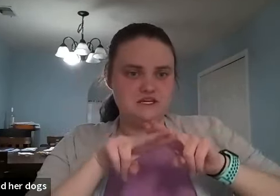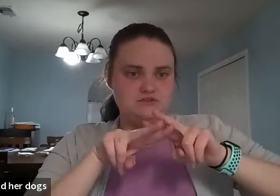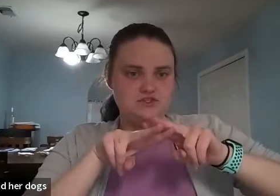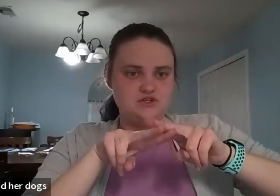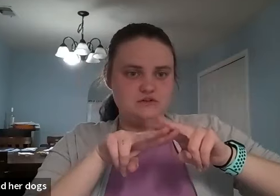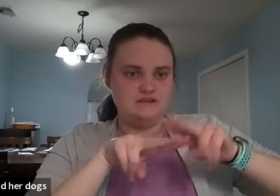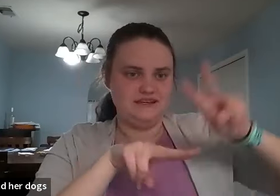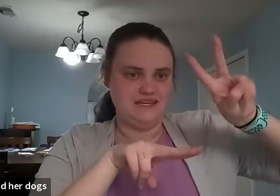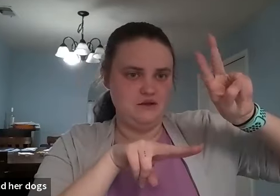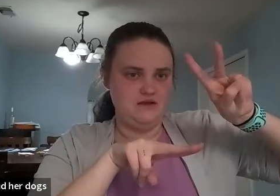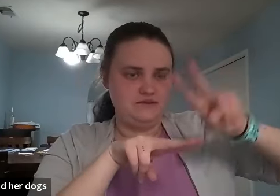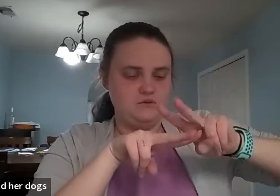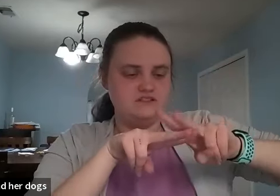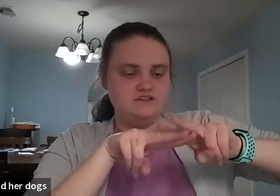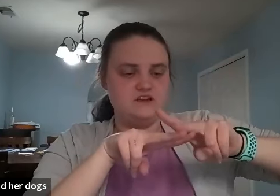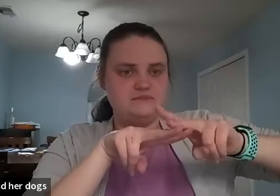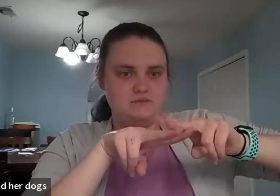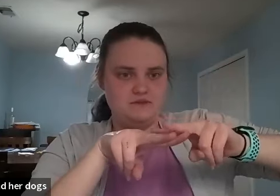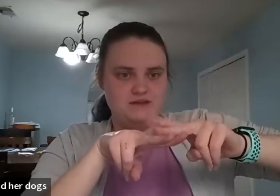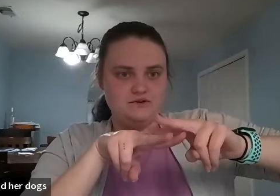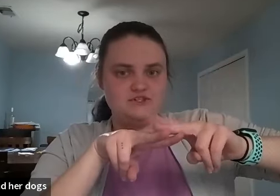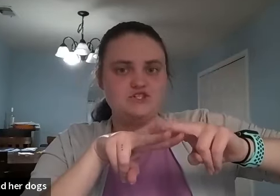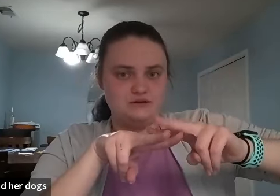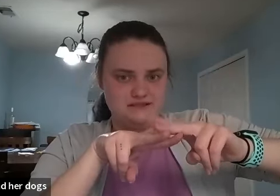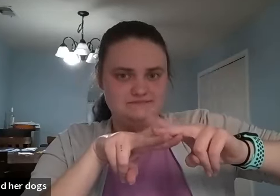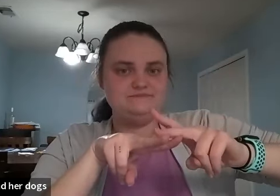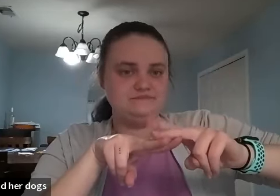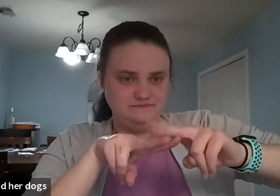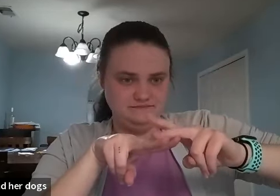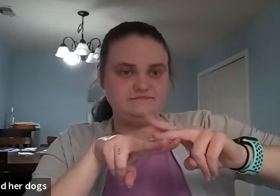go salt, like, and you have the ones on top tapping back and forth, salt. Mm-hmm.